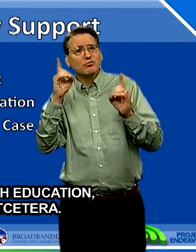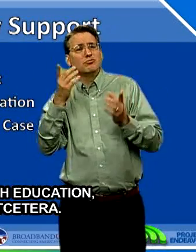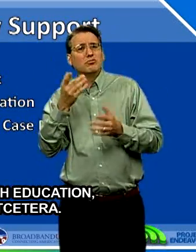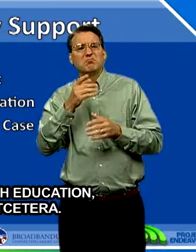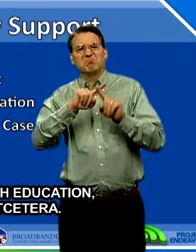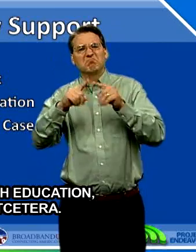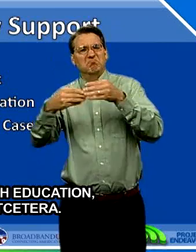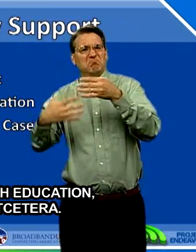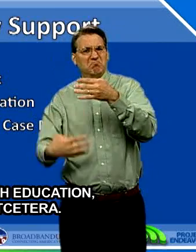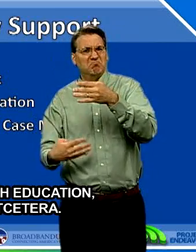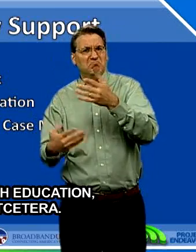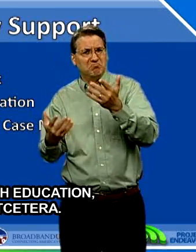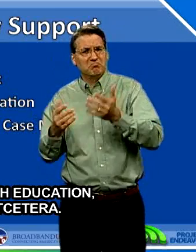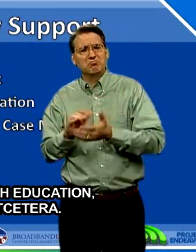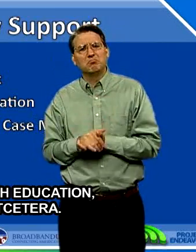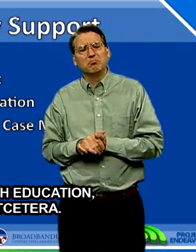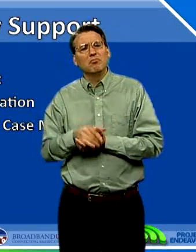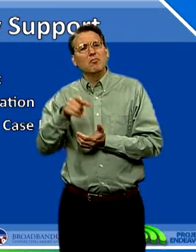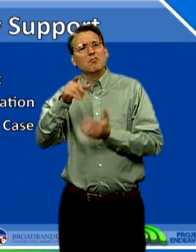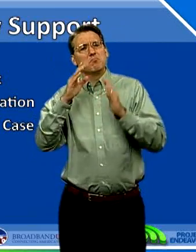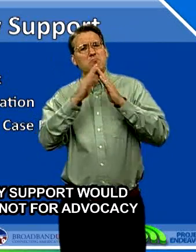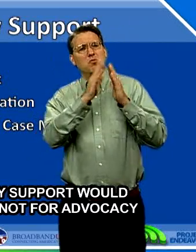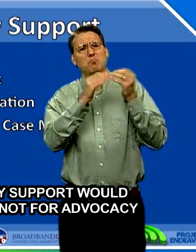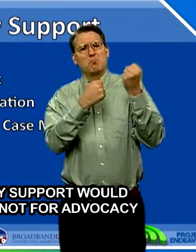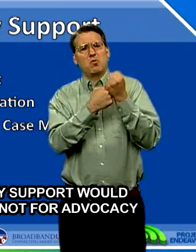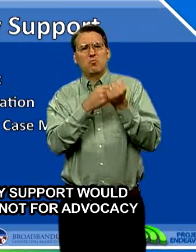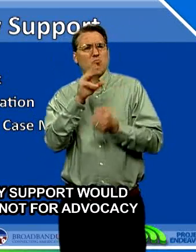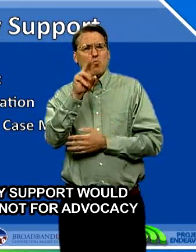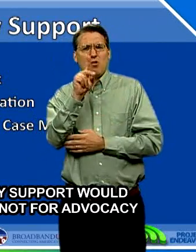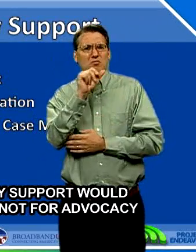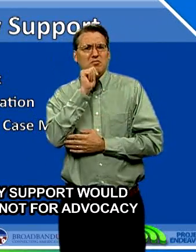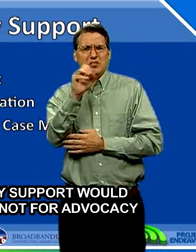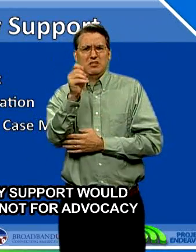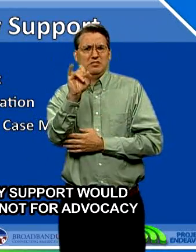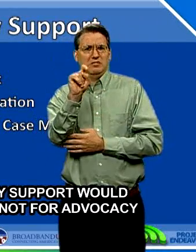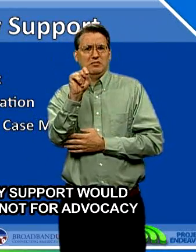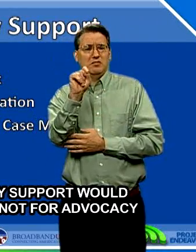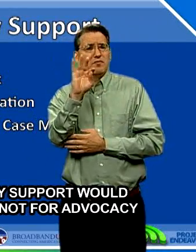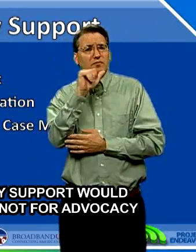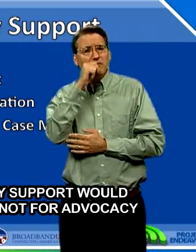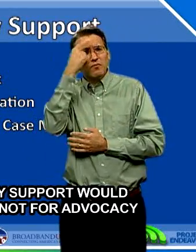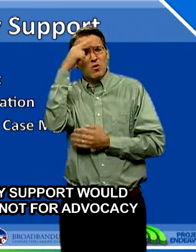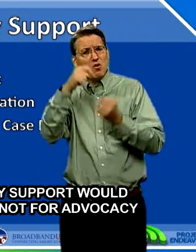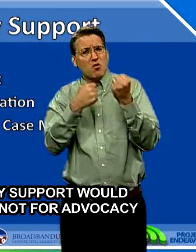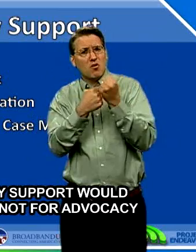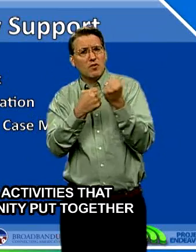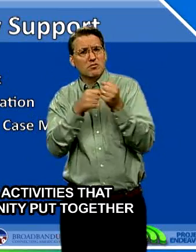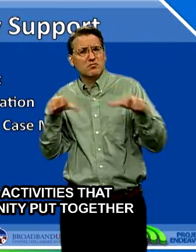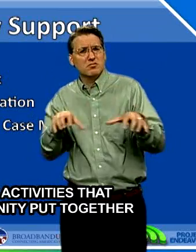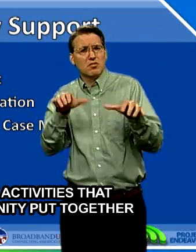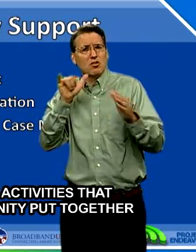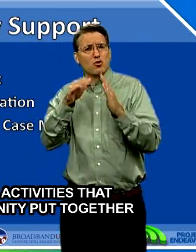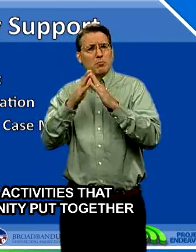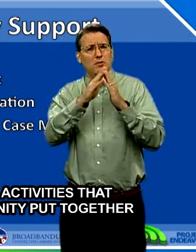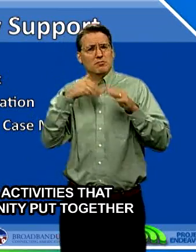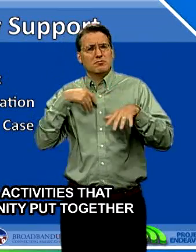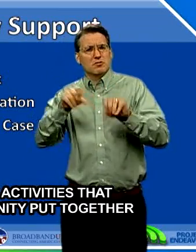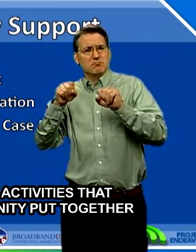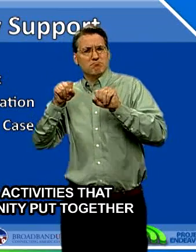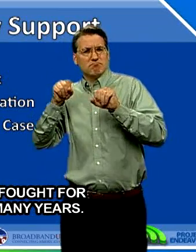health education, etc. Community support would not exist if not for advocacy and the activities that the community have put